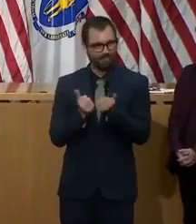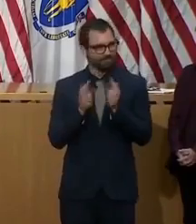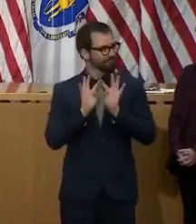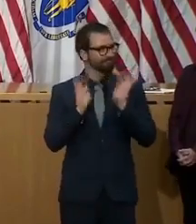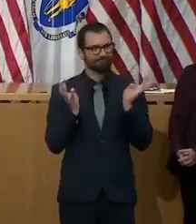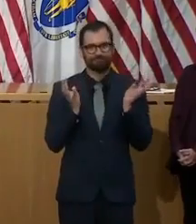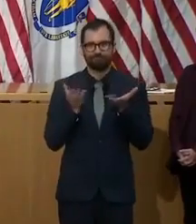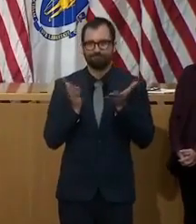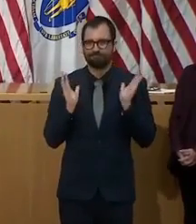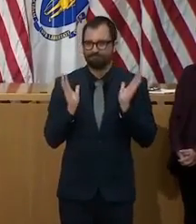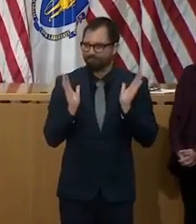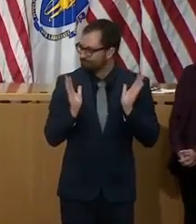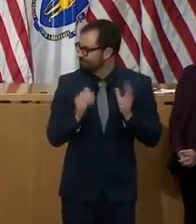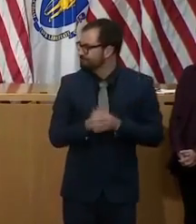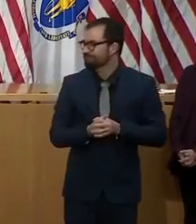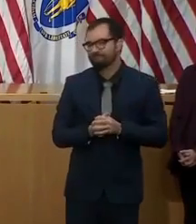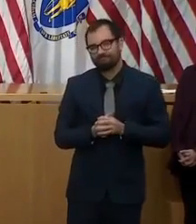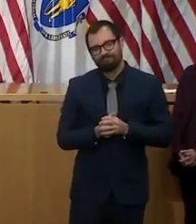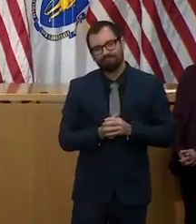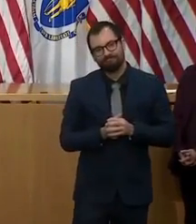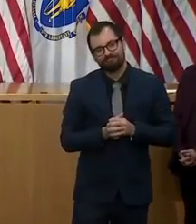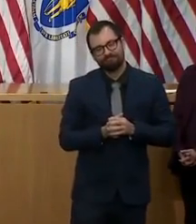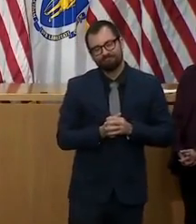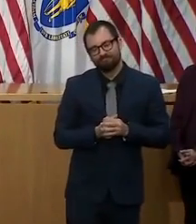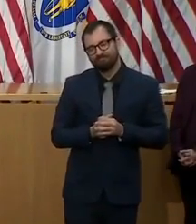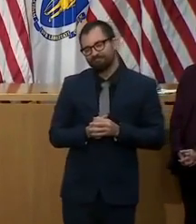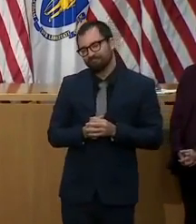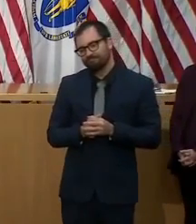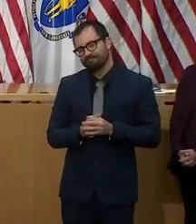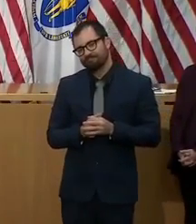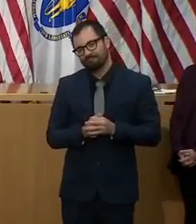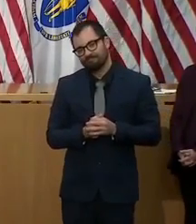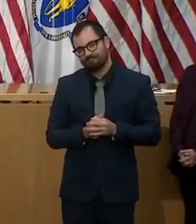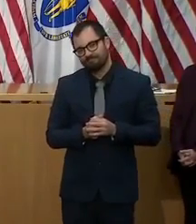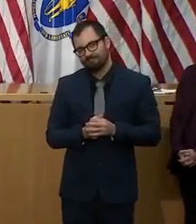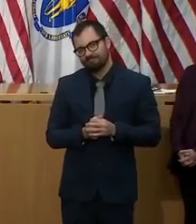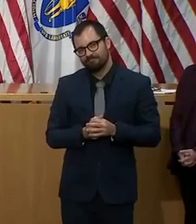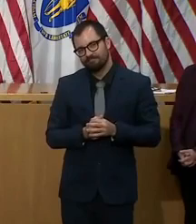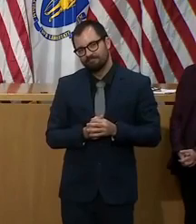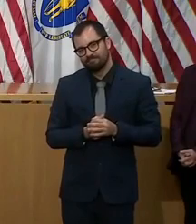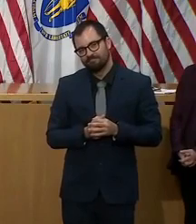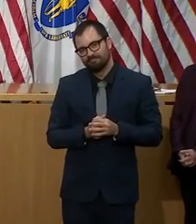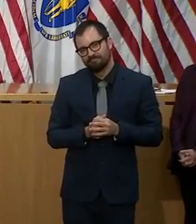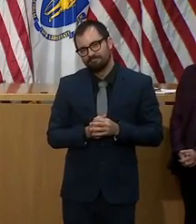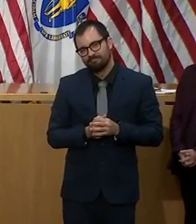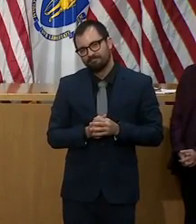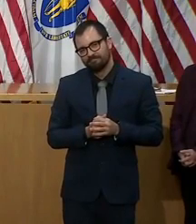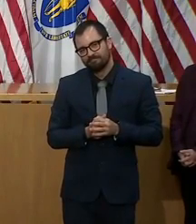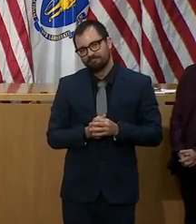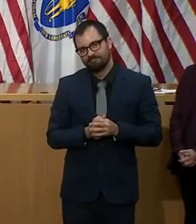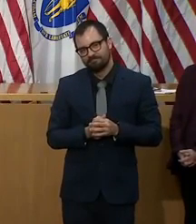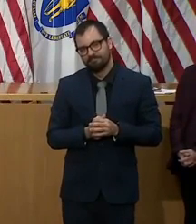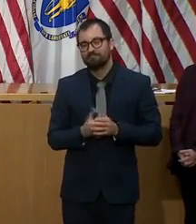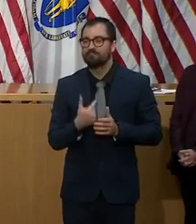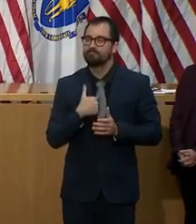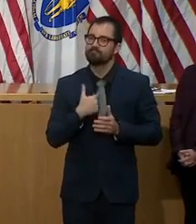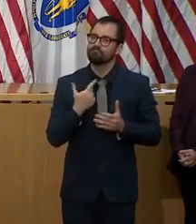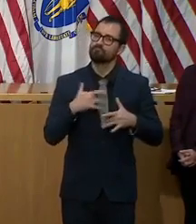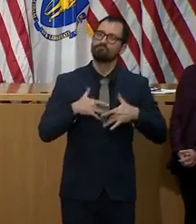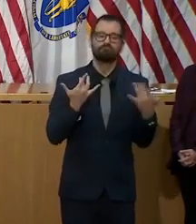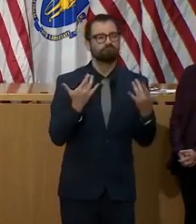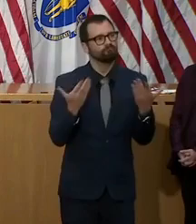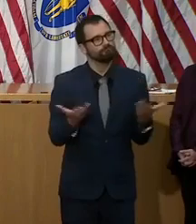Sutters, and Mayor Rivera from Lawrence to talk about the advisory board and the work ahead of